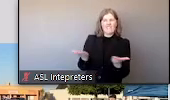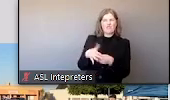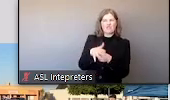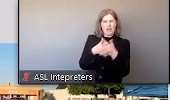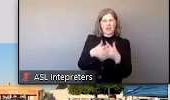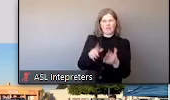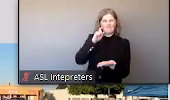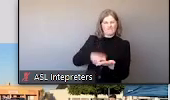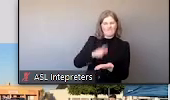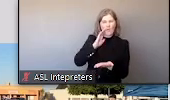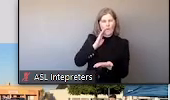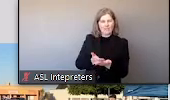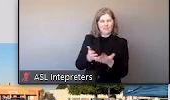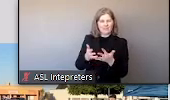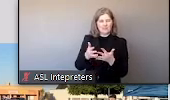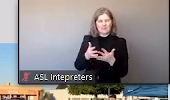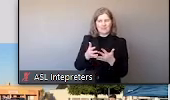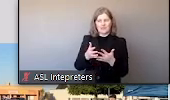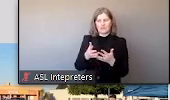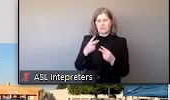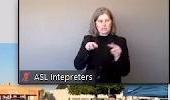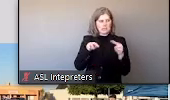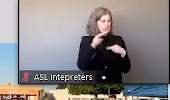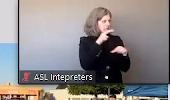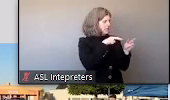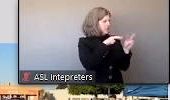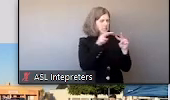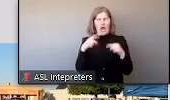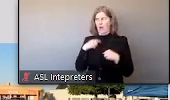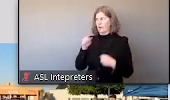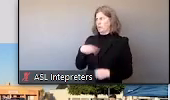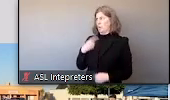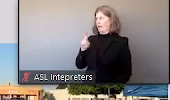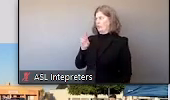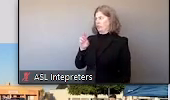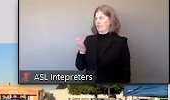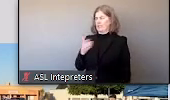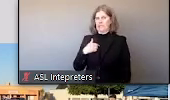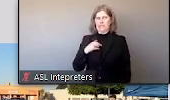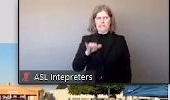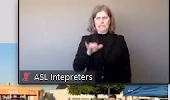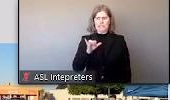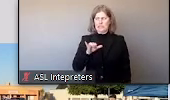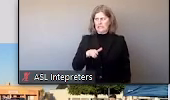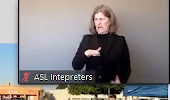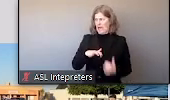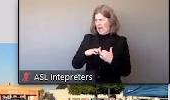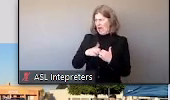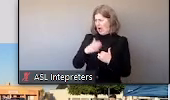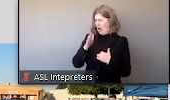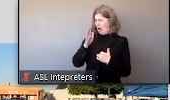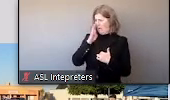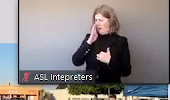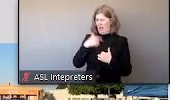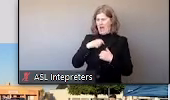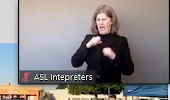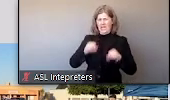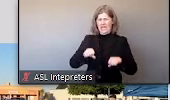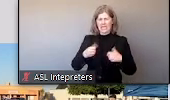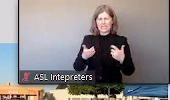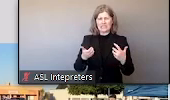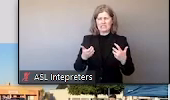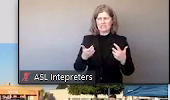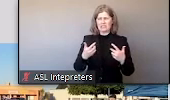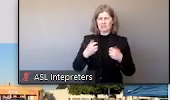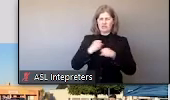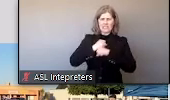looking around and realizing I was the only doctor on the cabinet and thinking, how on earth are we going to be able to